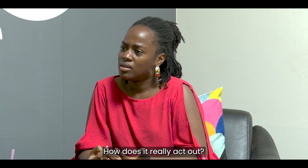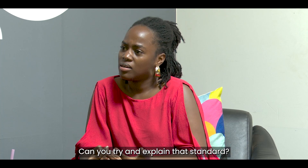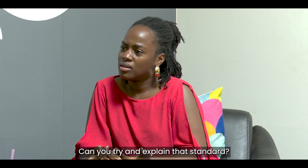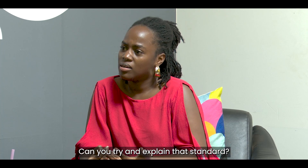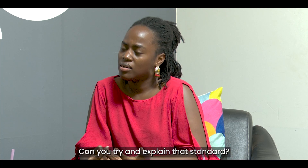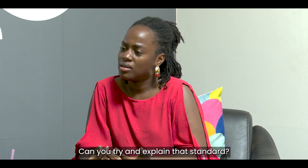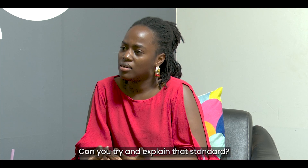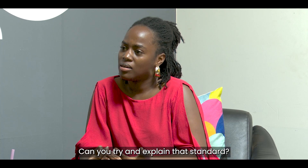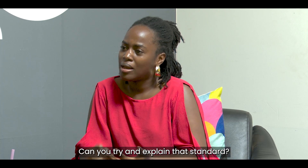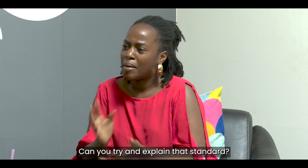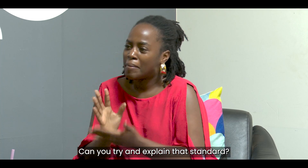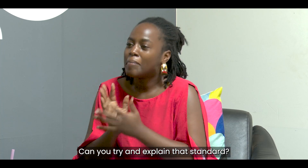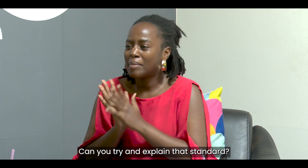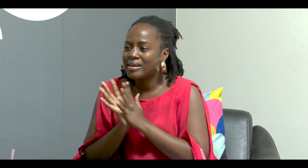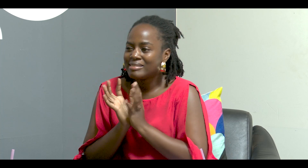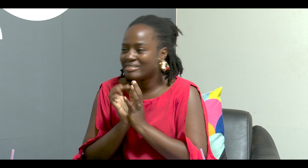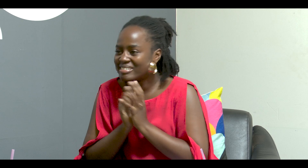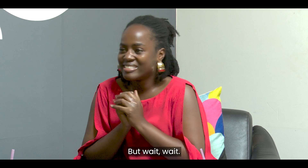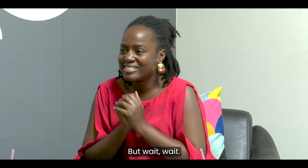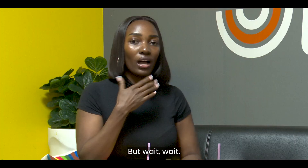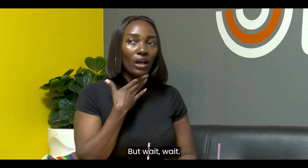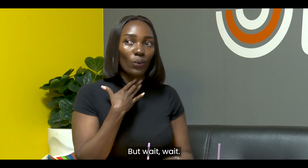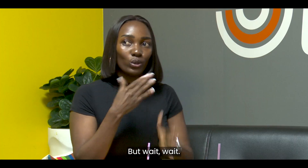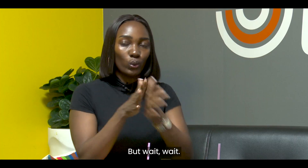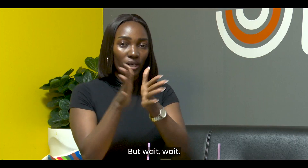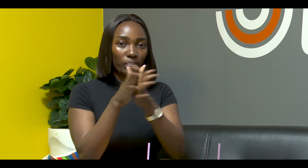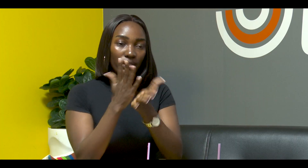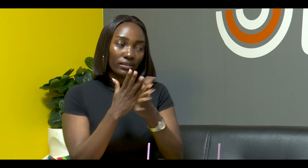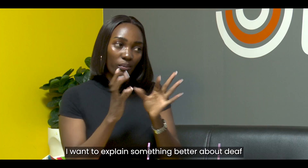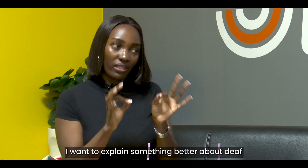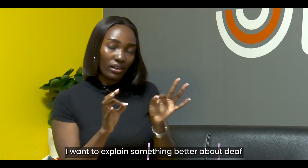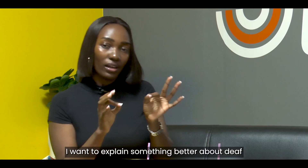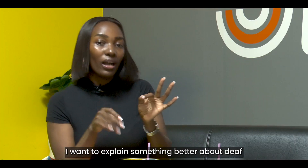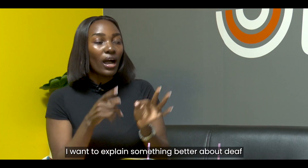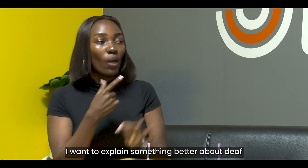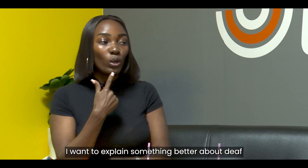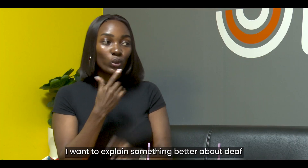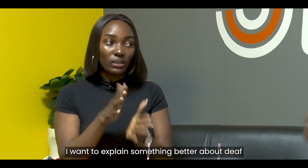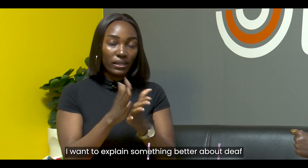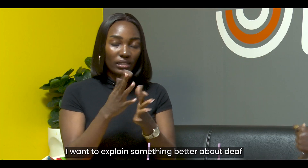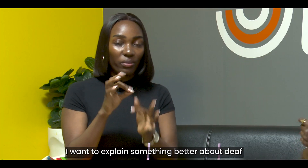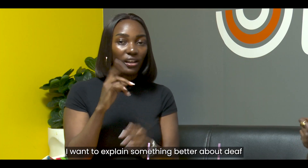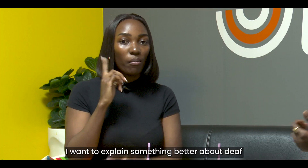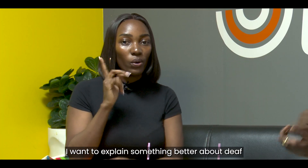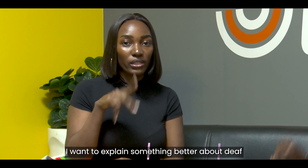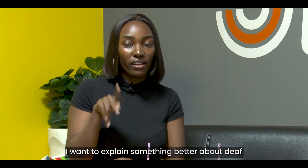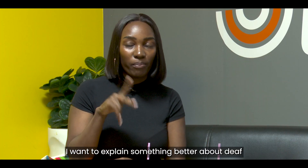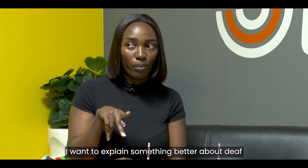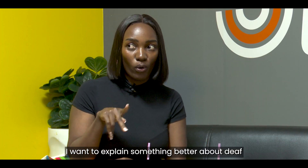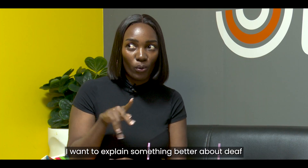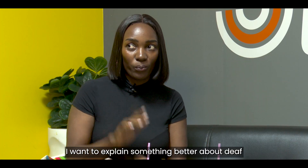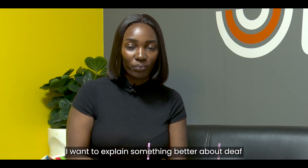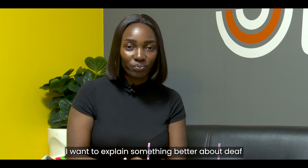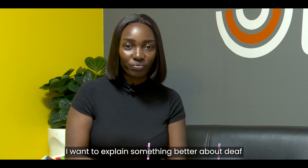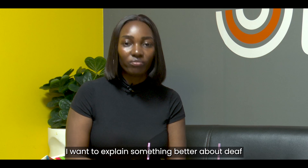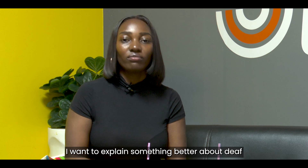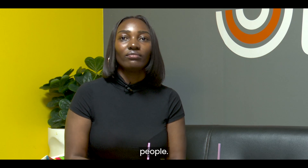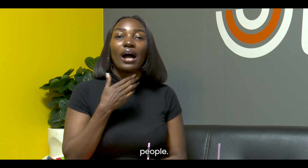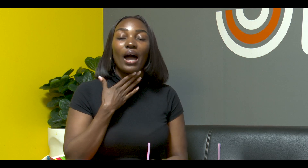try and explain that, Sandra? But wait, I want to explain something better about deaf people. I